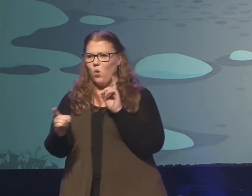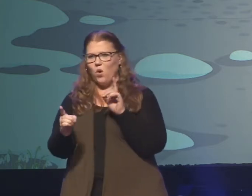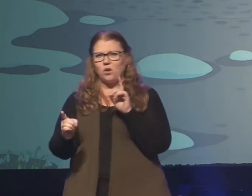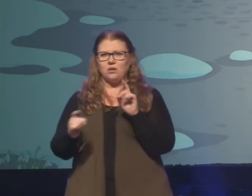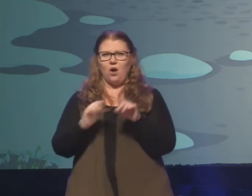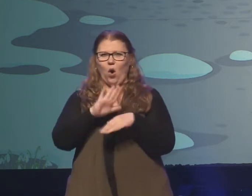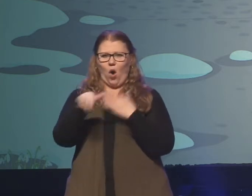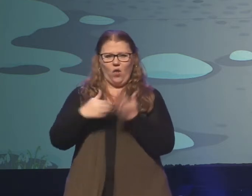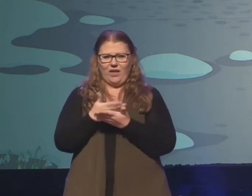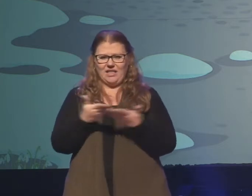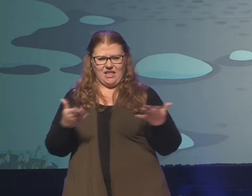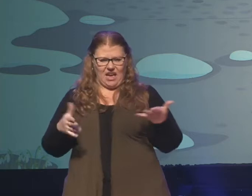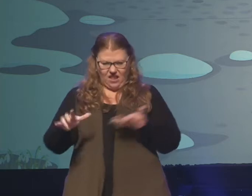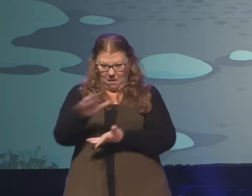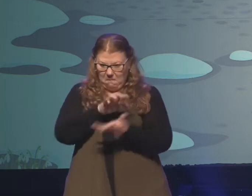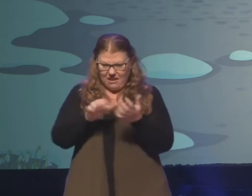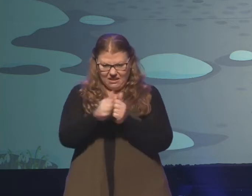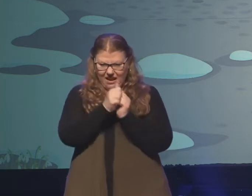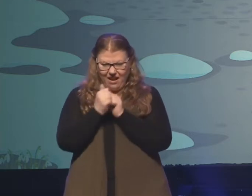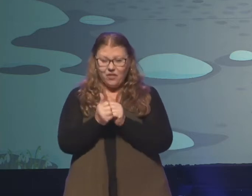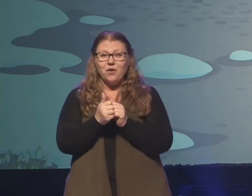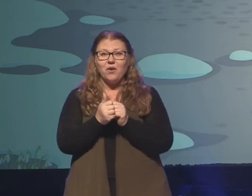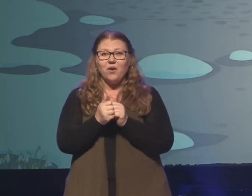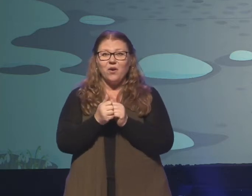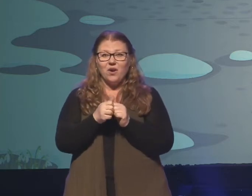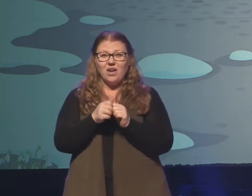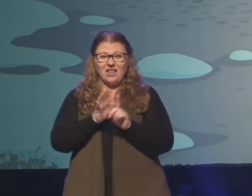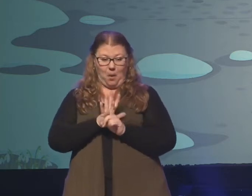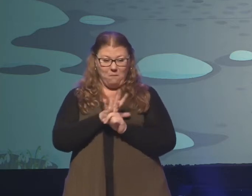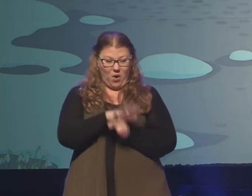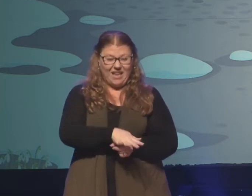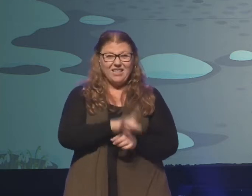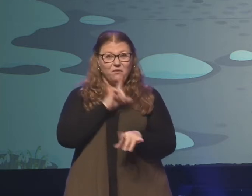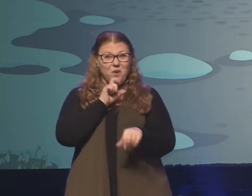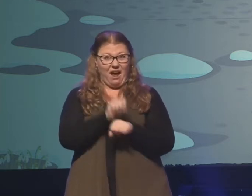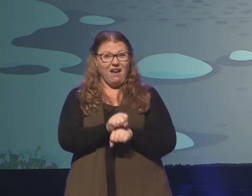being jumbled together in here had really become oppressive realities.